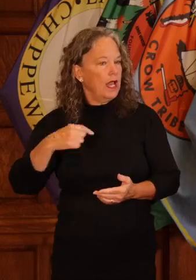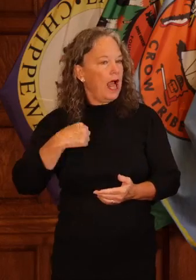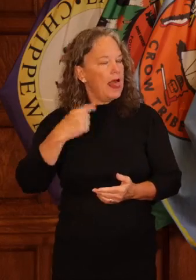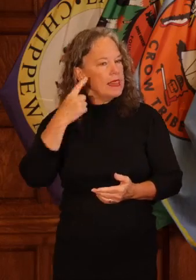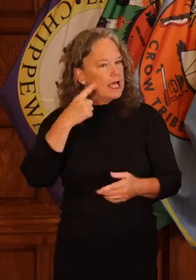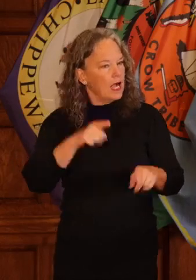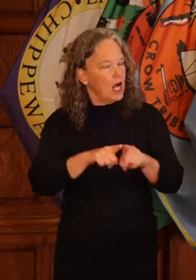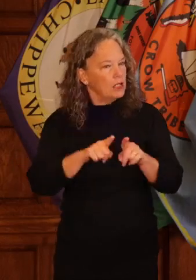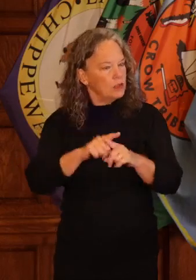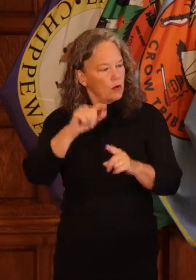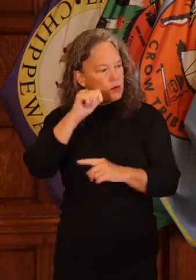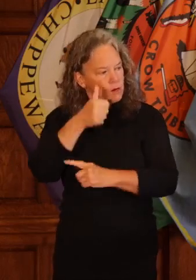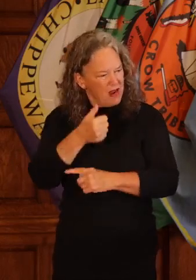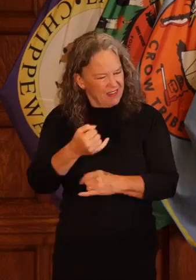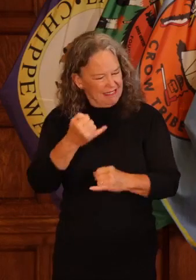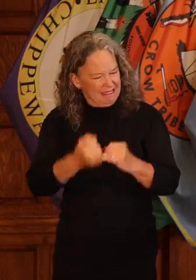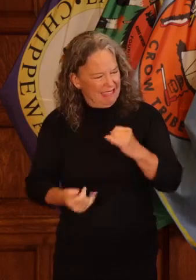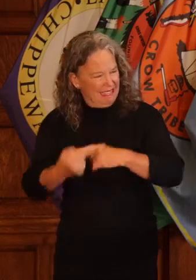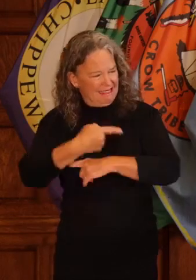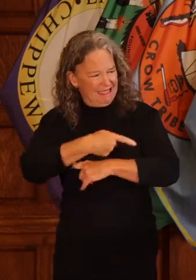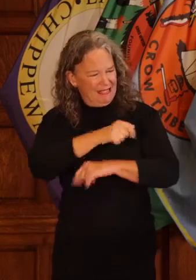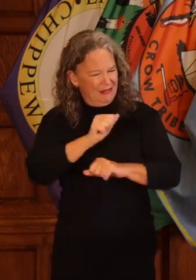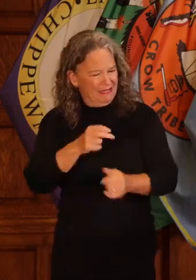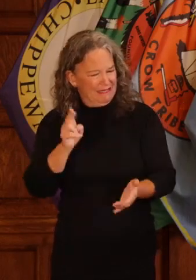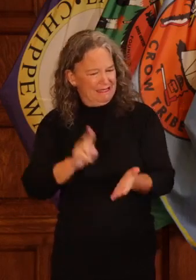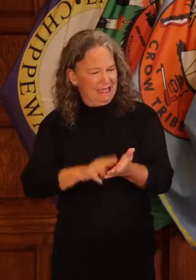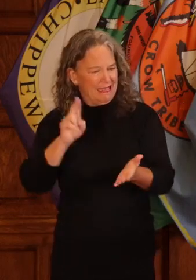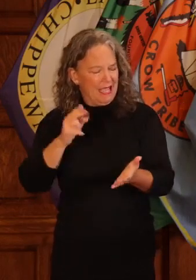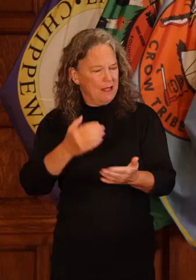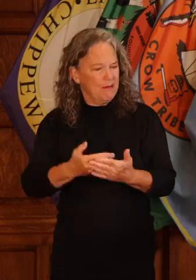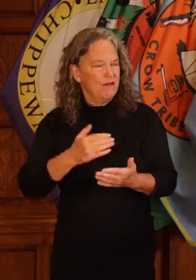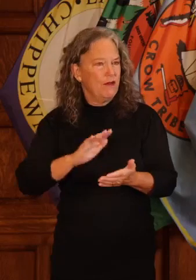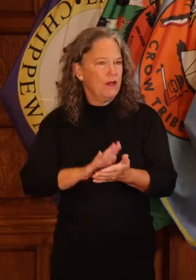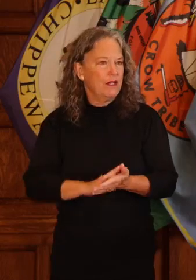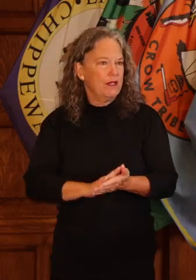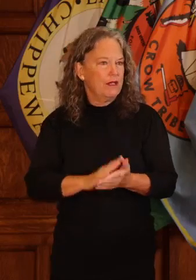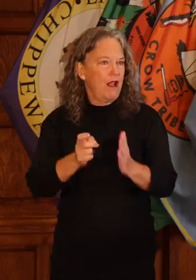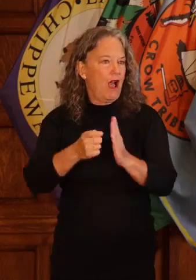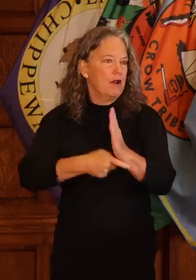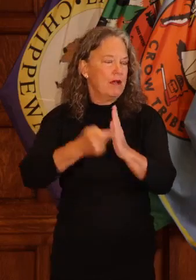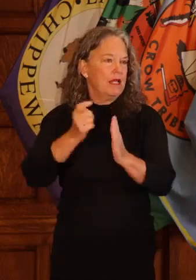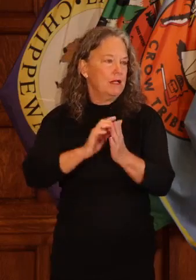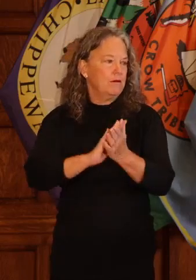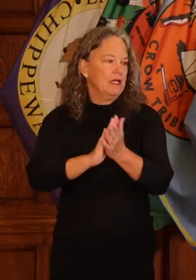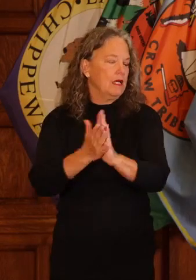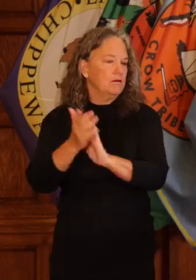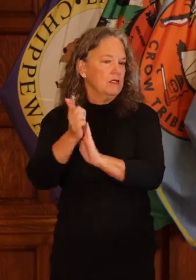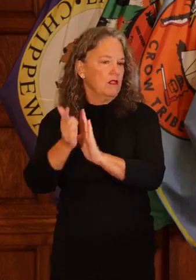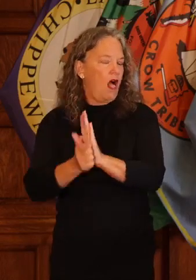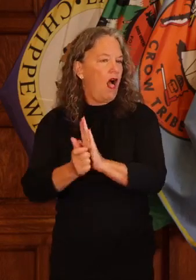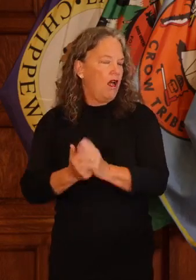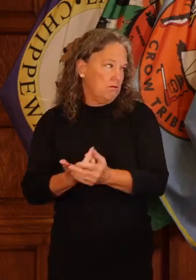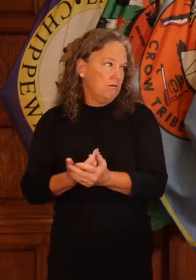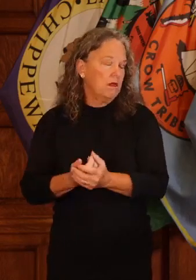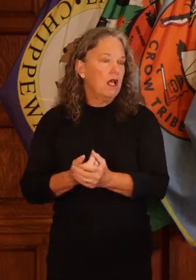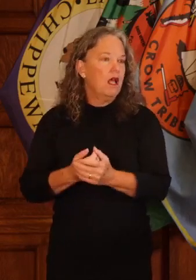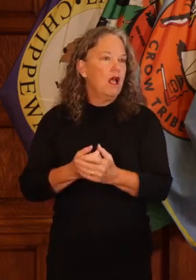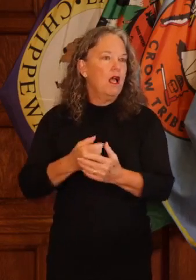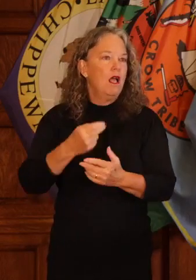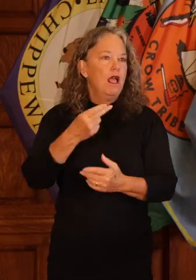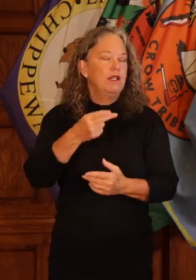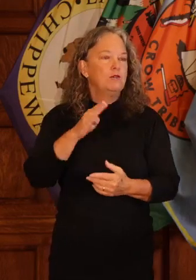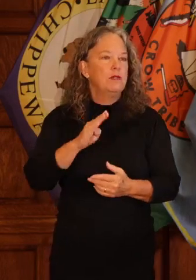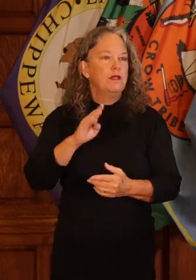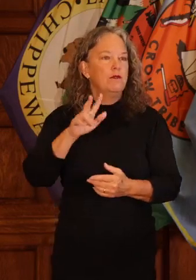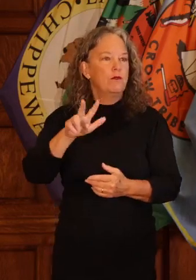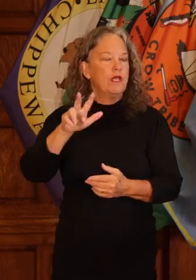well, tomorrow might be the last day that you can sign it before it automatically goes into law. Kind of related, HB